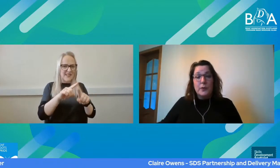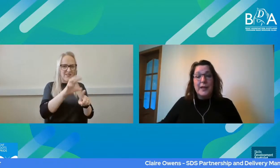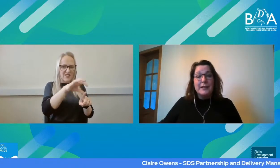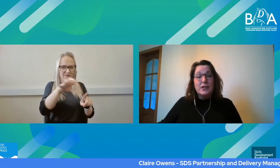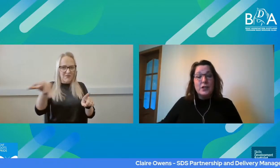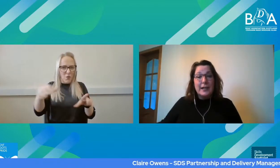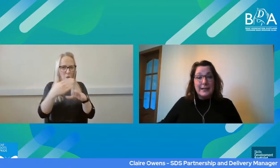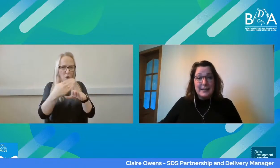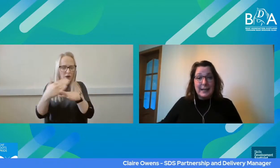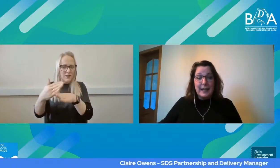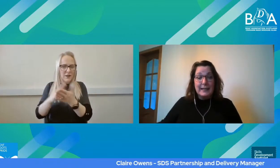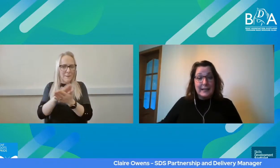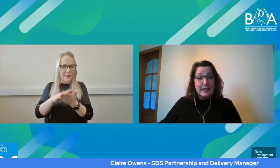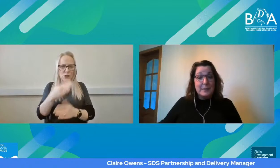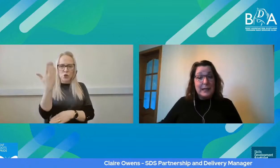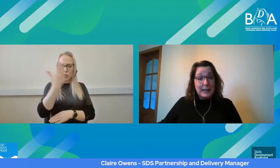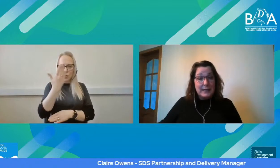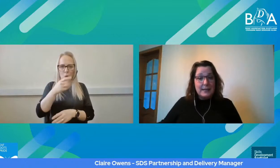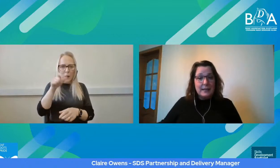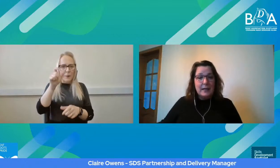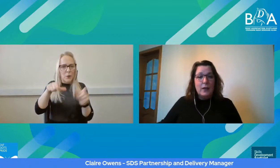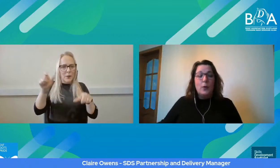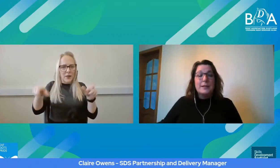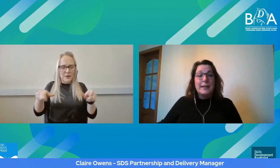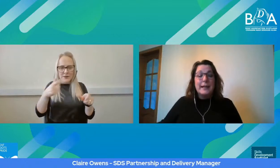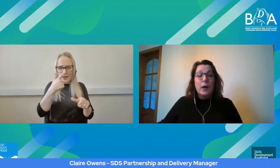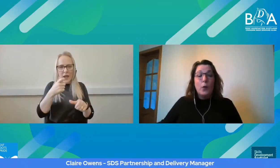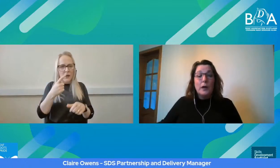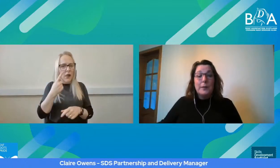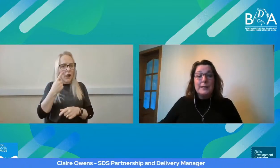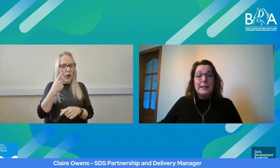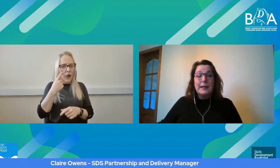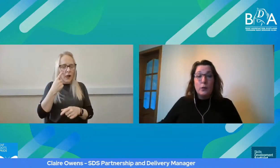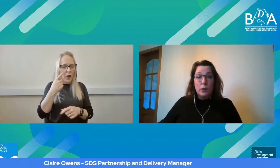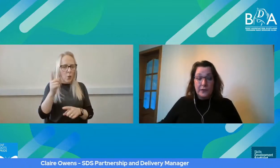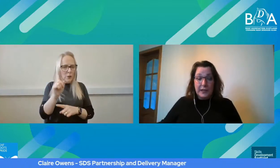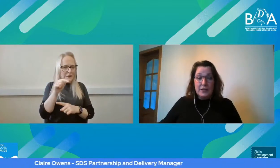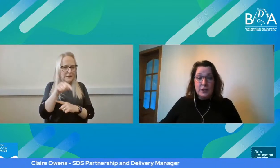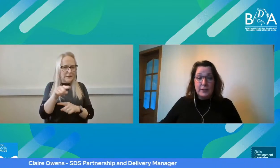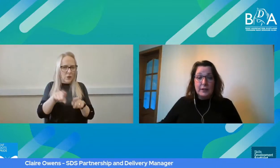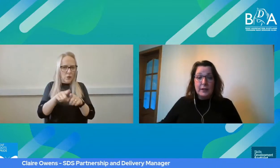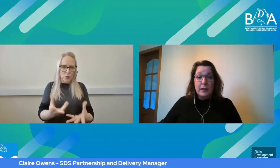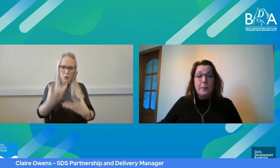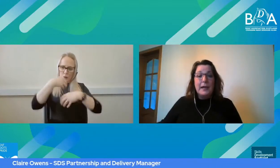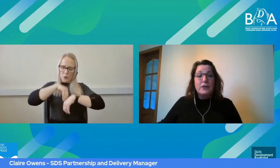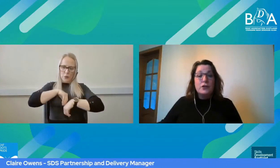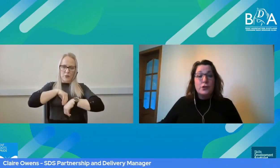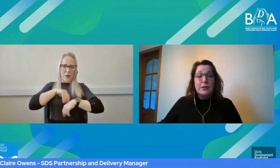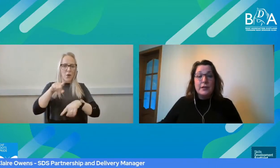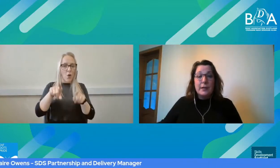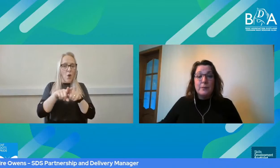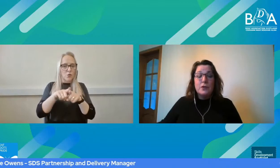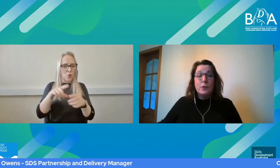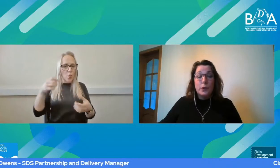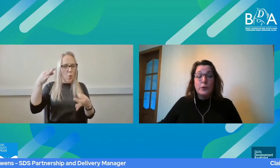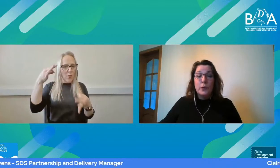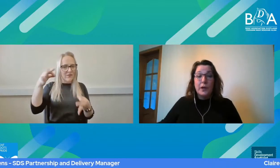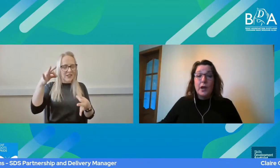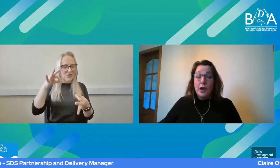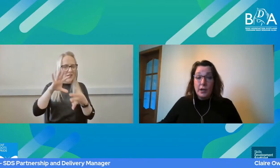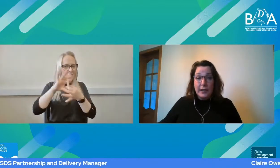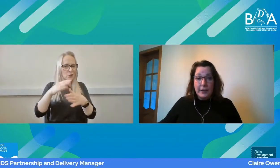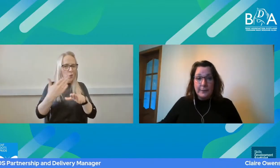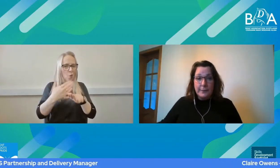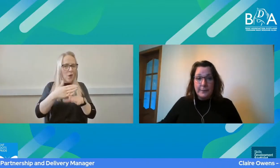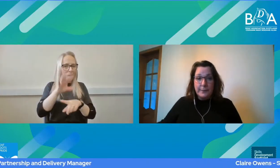pupils with industry insight and experience whilst gaining a work-based learning qualification by introducing them to the world